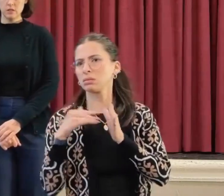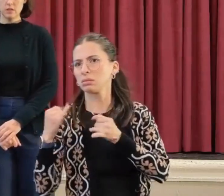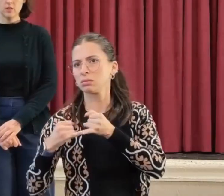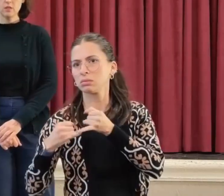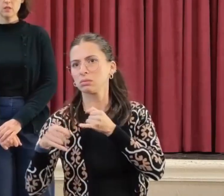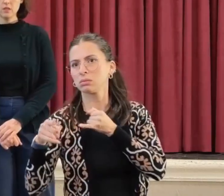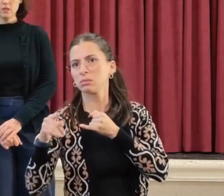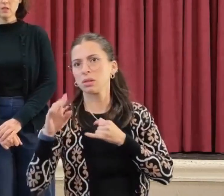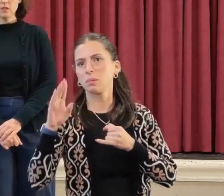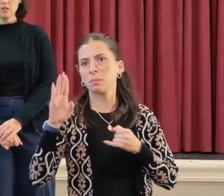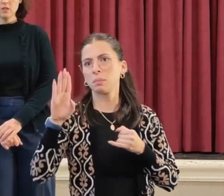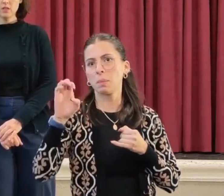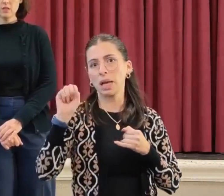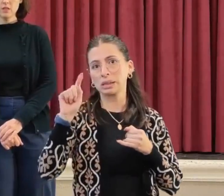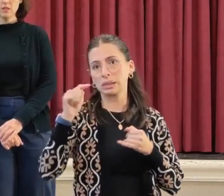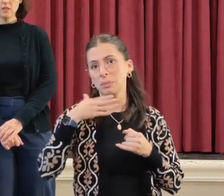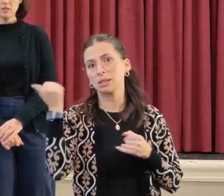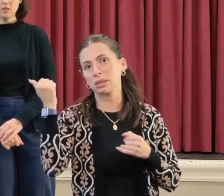Okay, so,